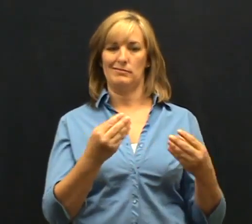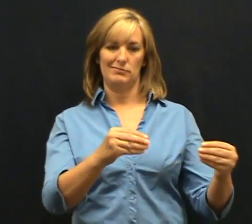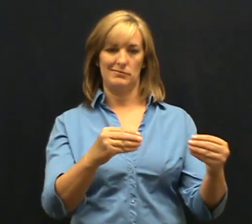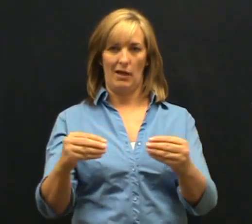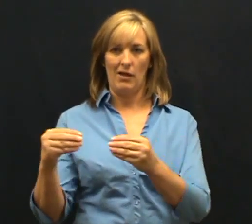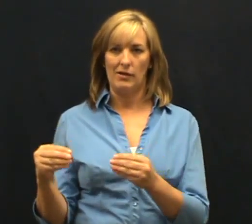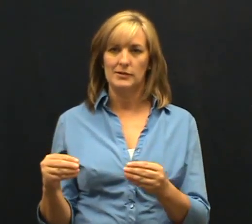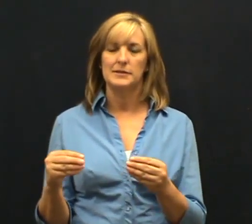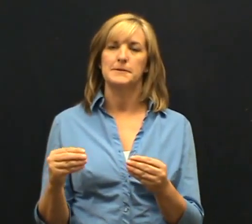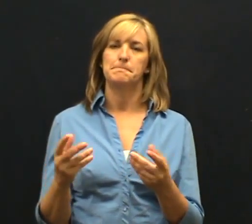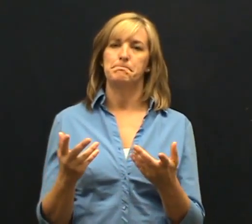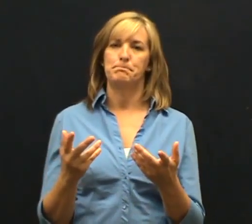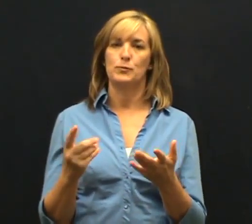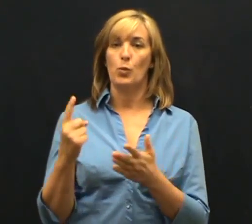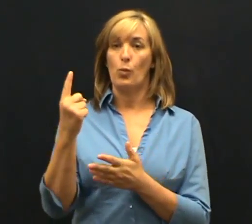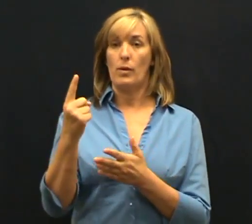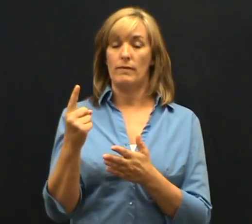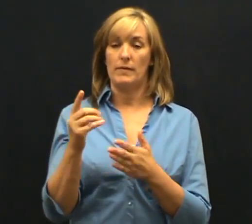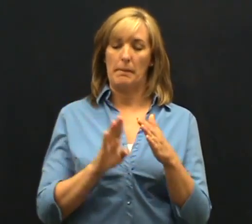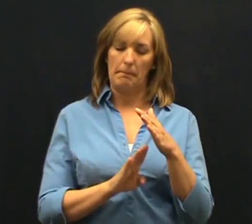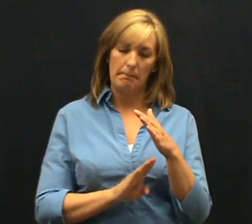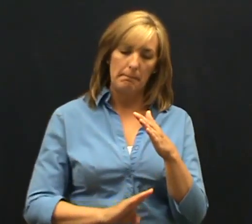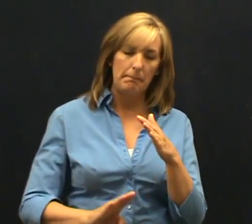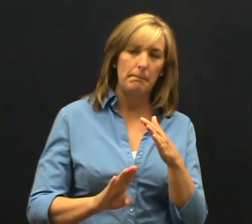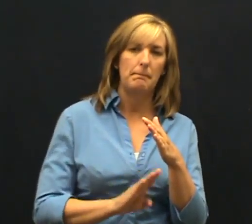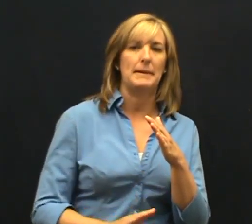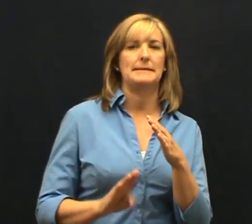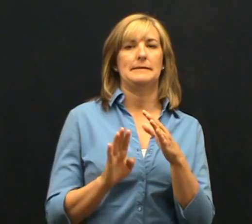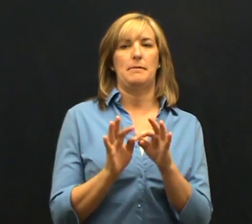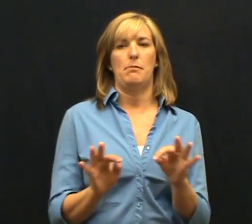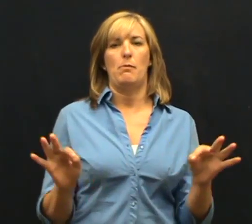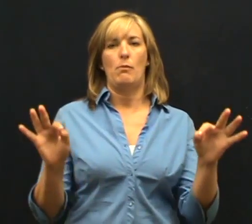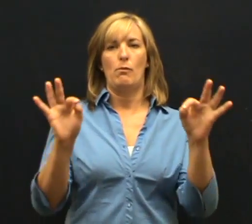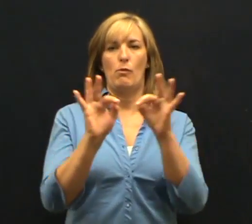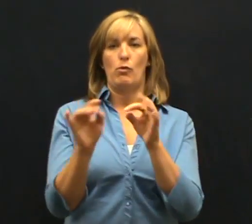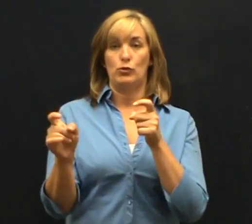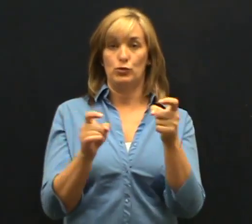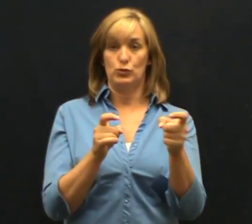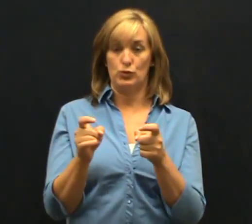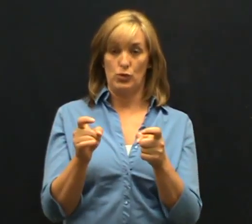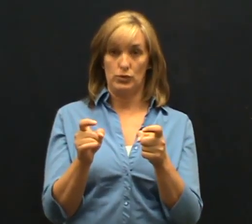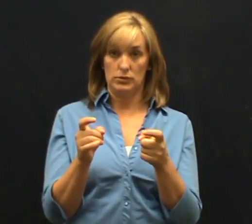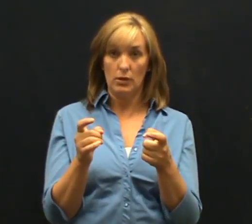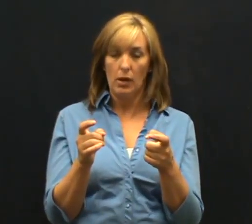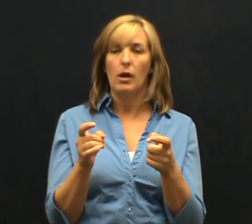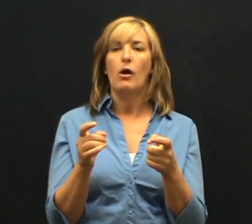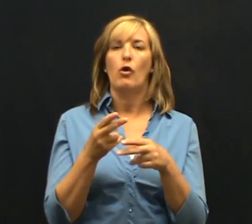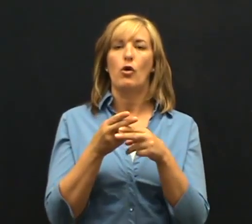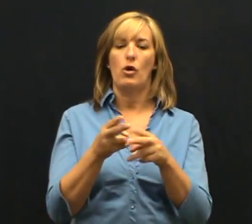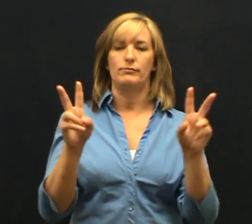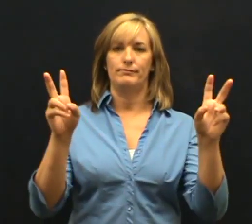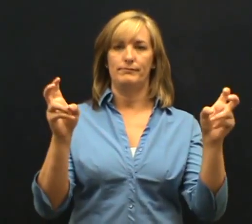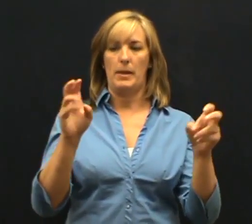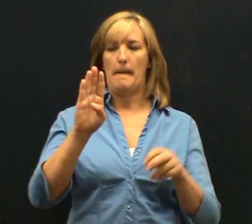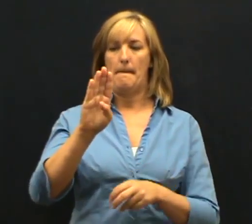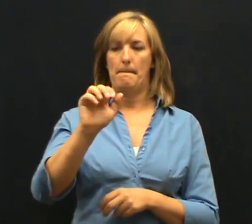most basic and important controls involved is performing a bank, what we call a bank reconciliation. That's where we